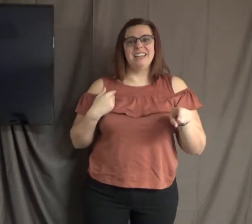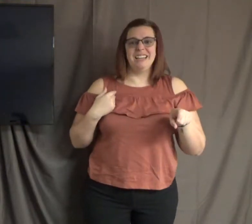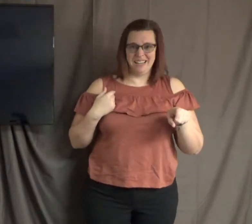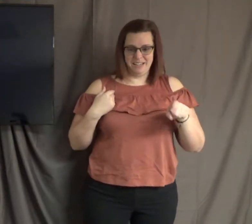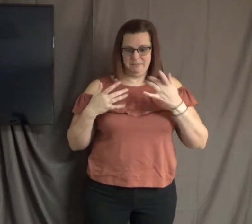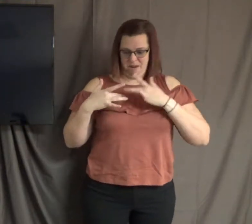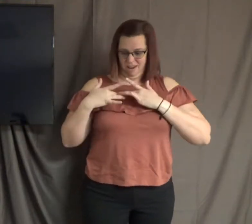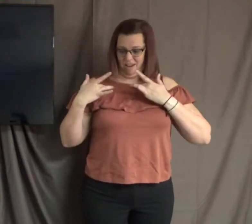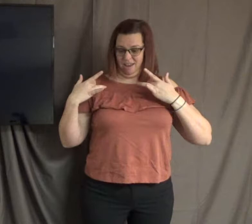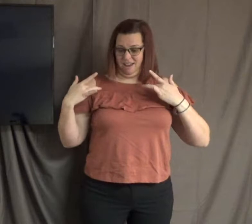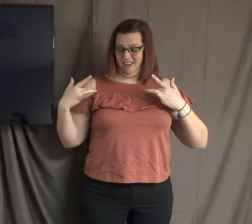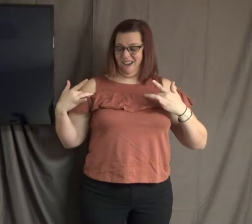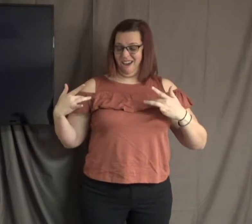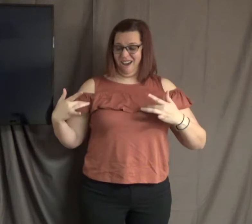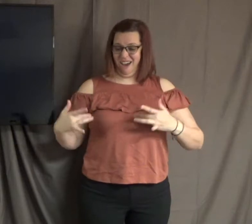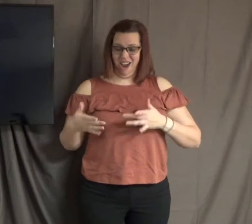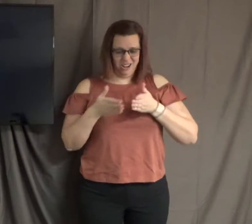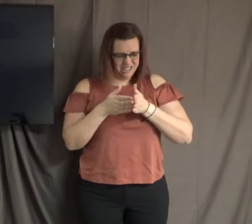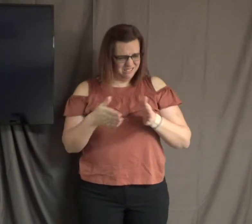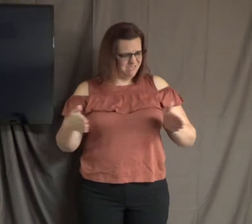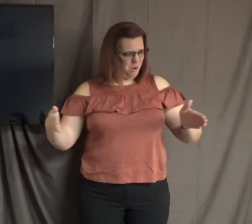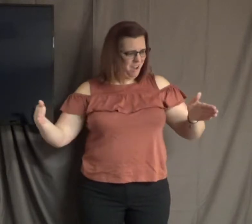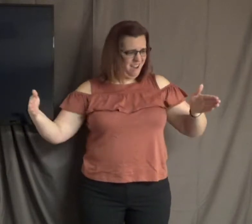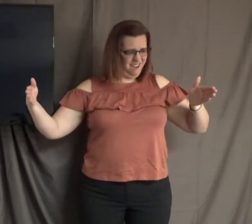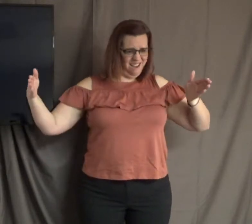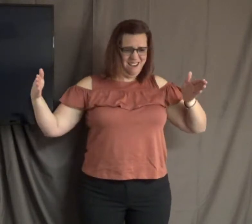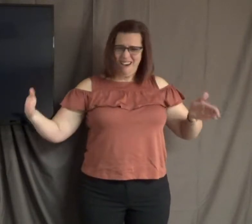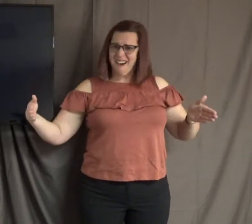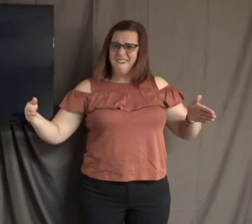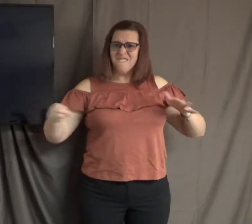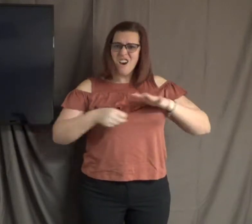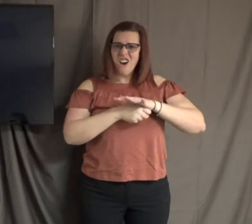takes. Your heart's a river